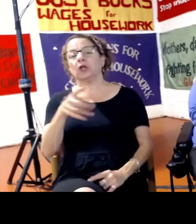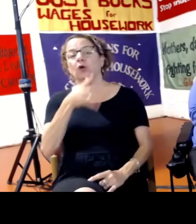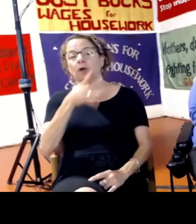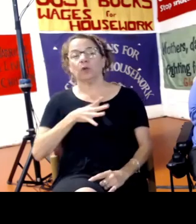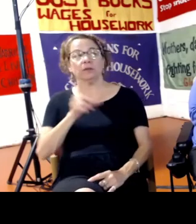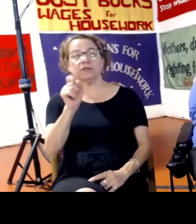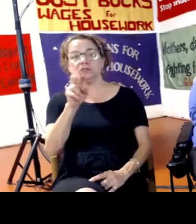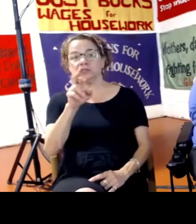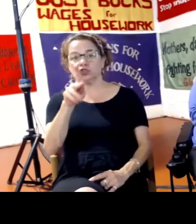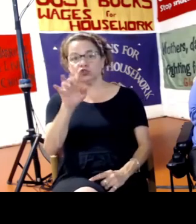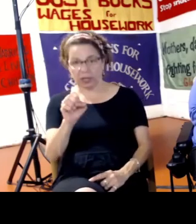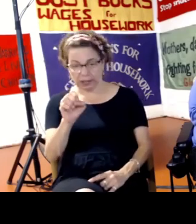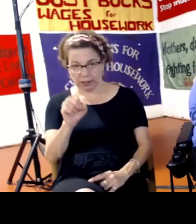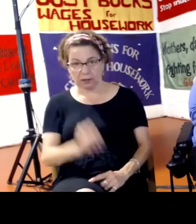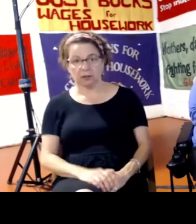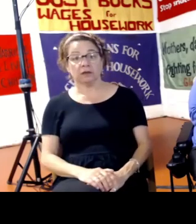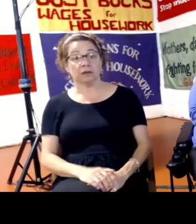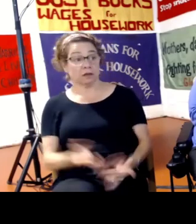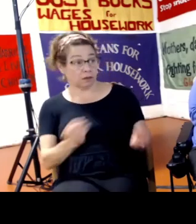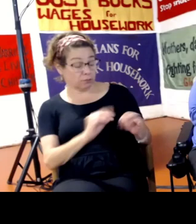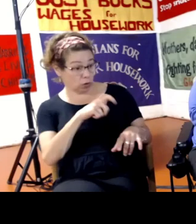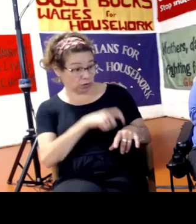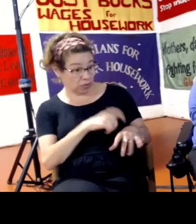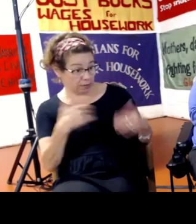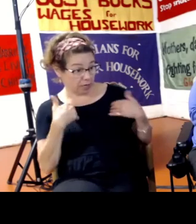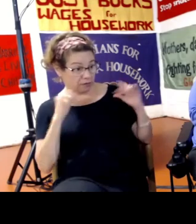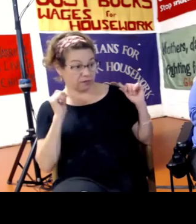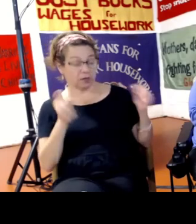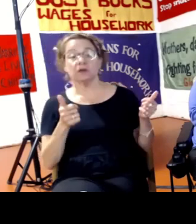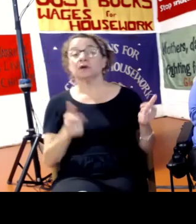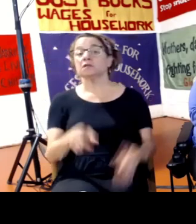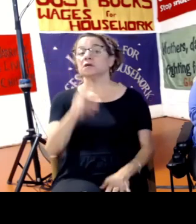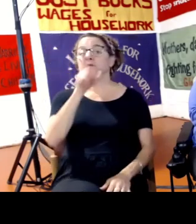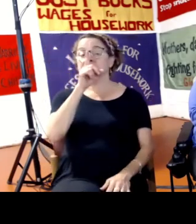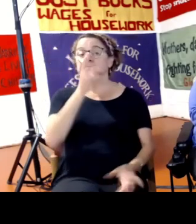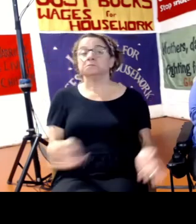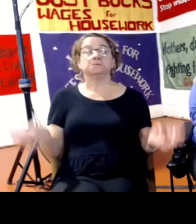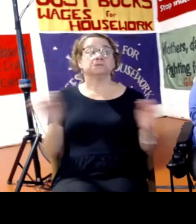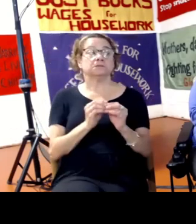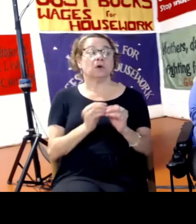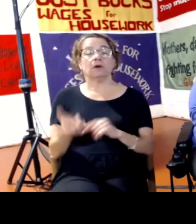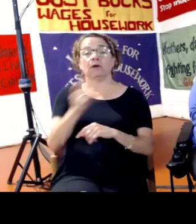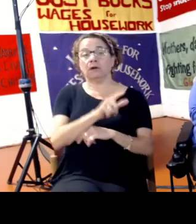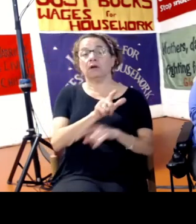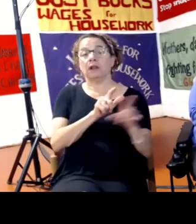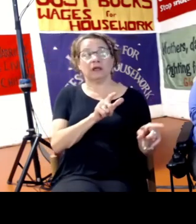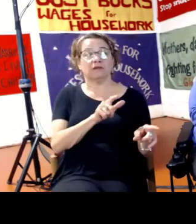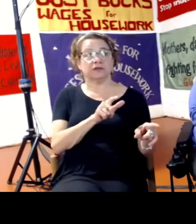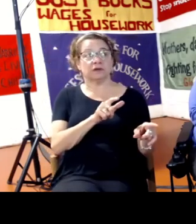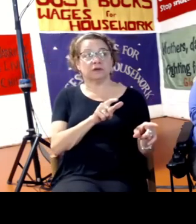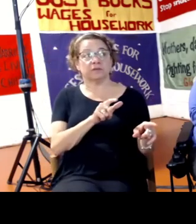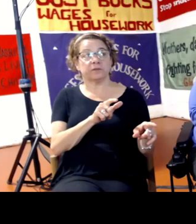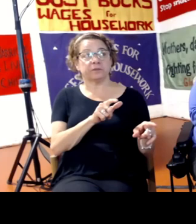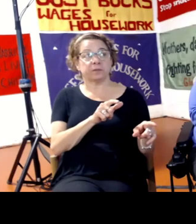5 minutes? Bloody hell. Okay, then there's Thailand. I won't say anything because our sister is here. Now, I want to